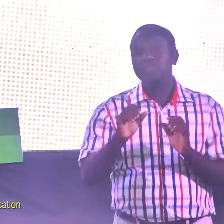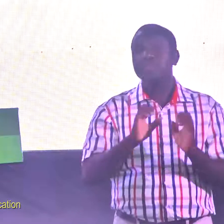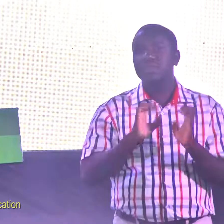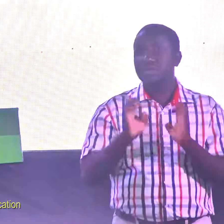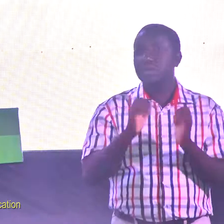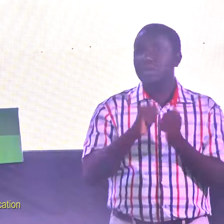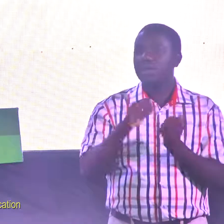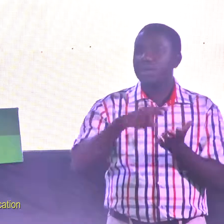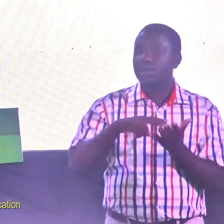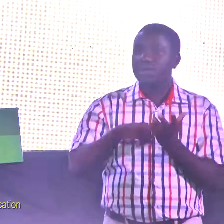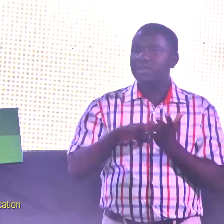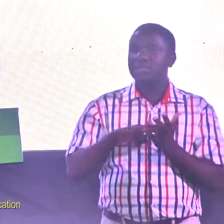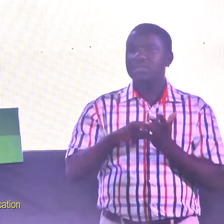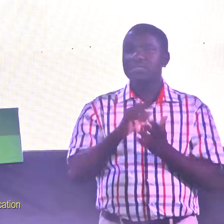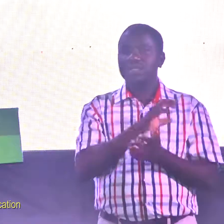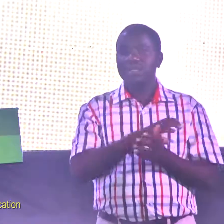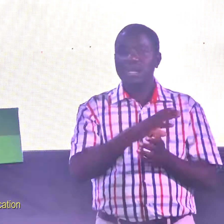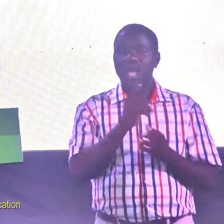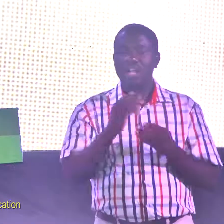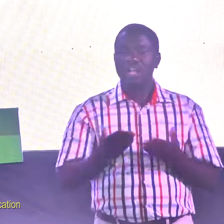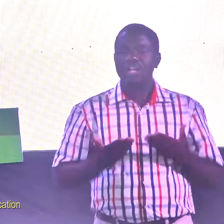registering citizens and issuing